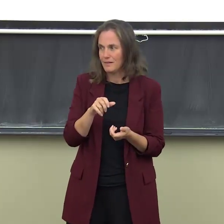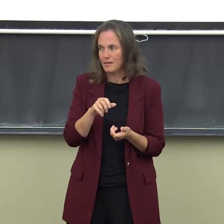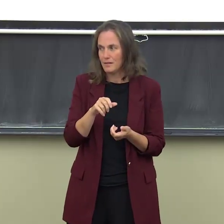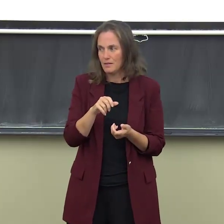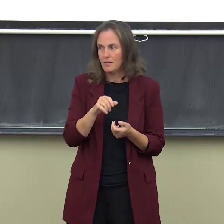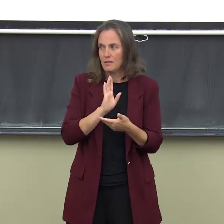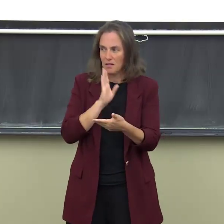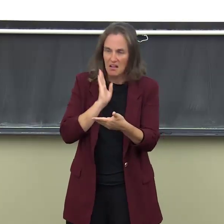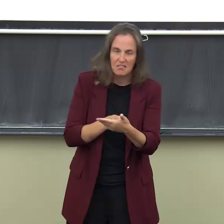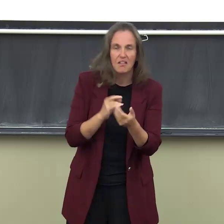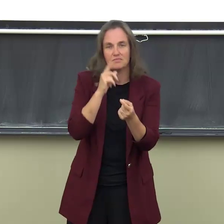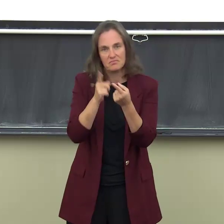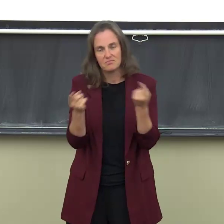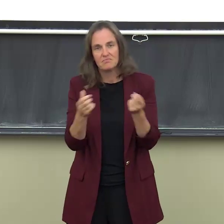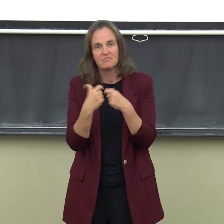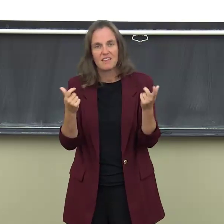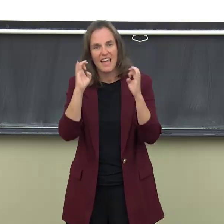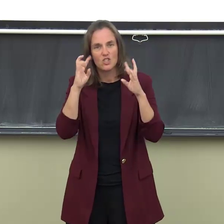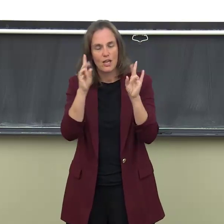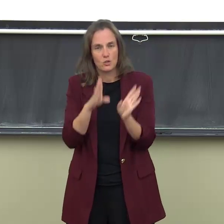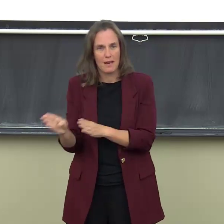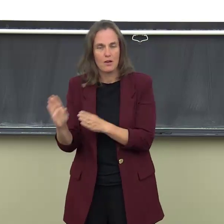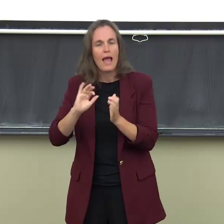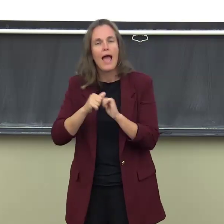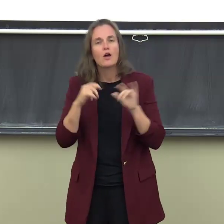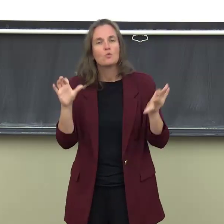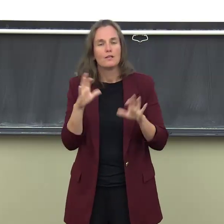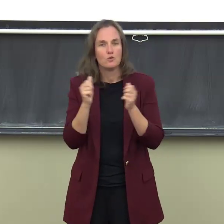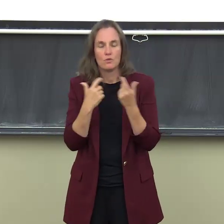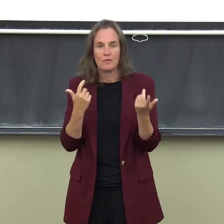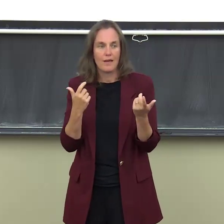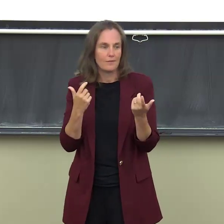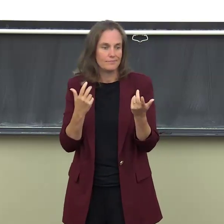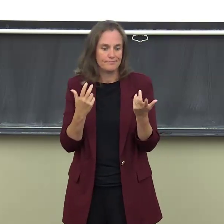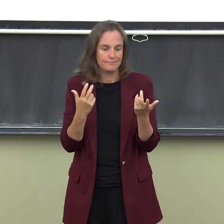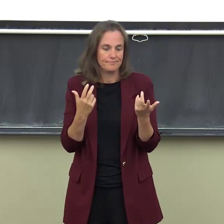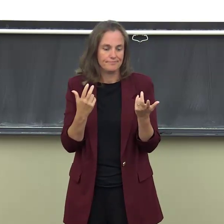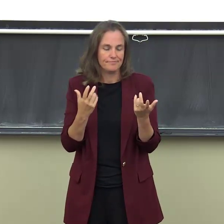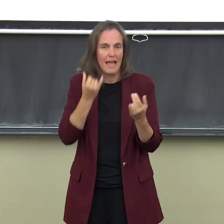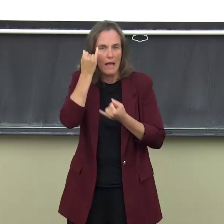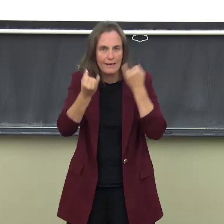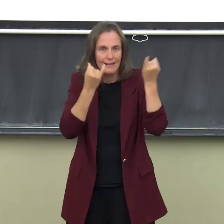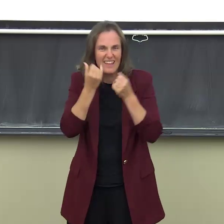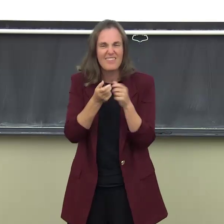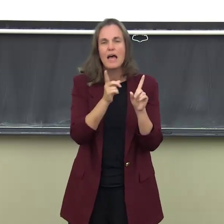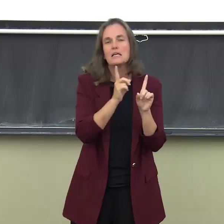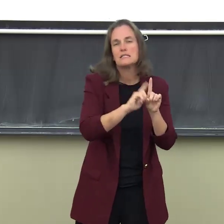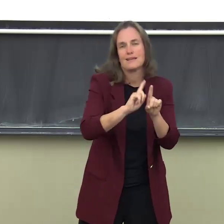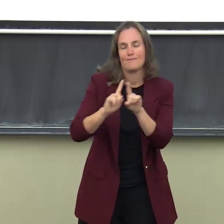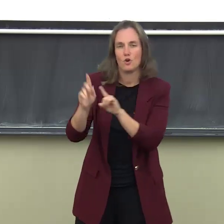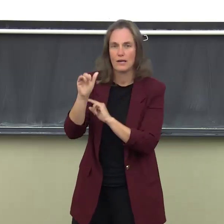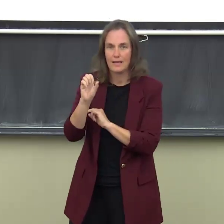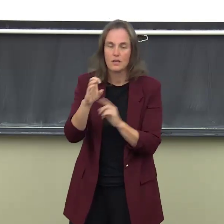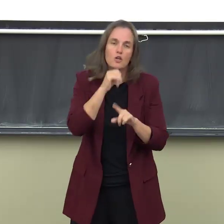How we do this education in a way that pluralistic notion of like, different cases. It's not that there's